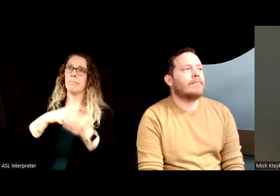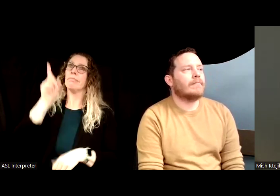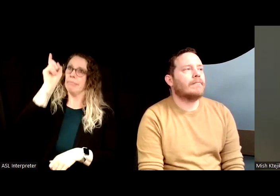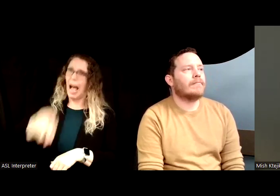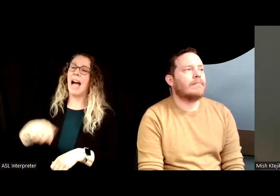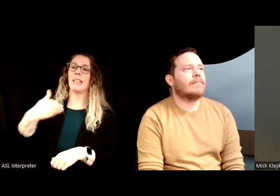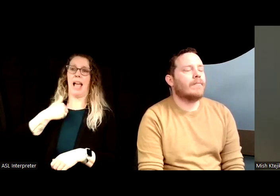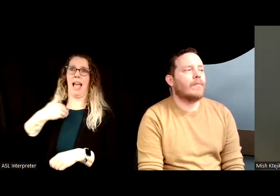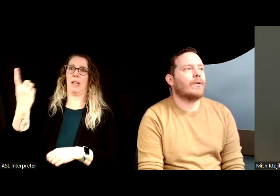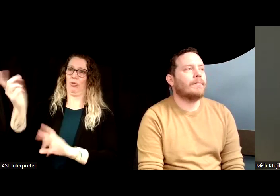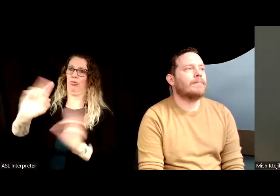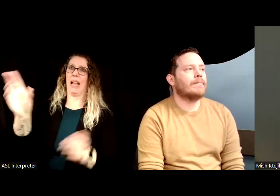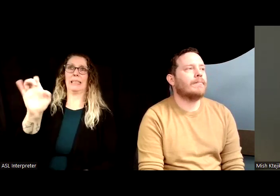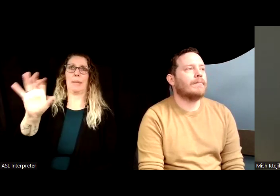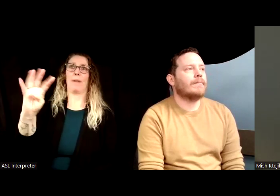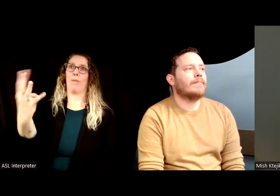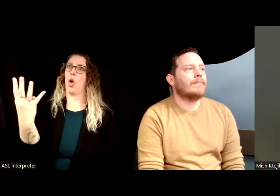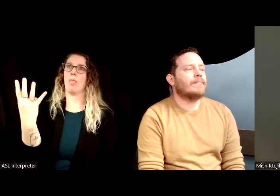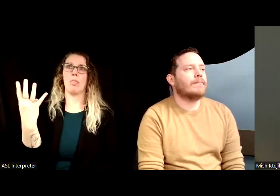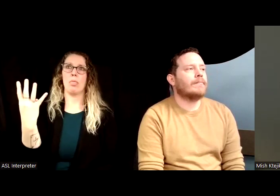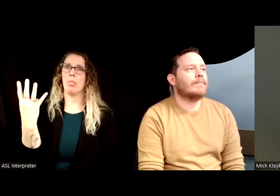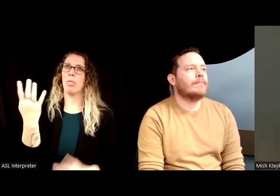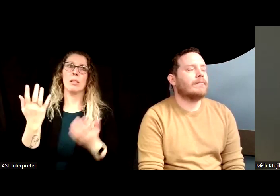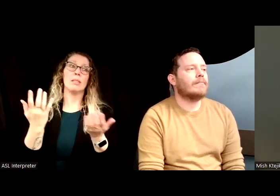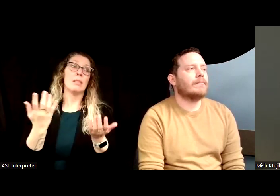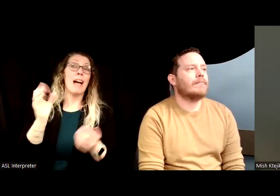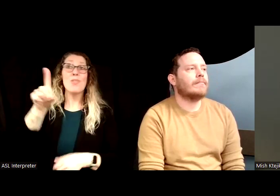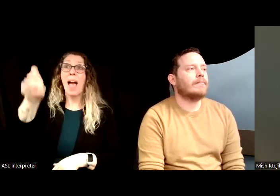December 4th. So, and you